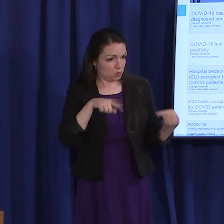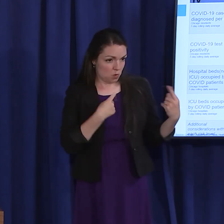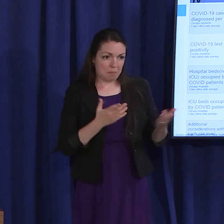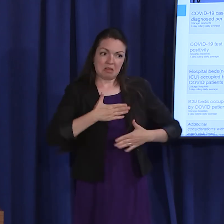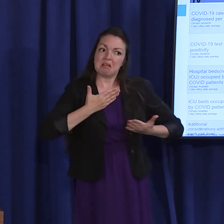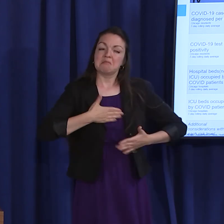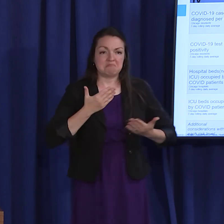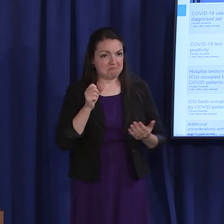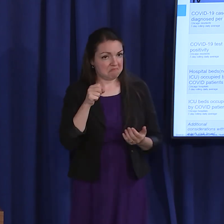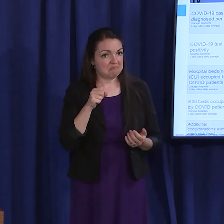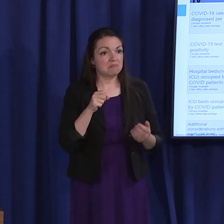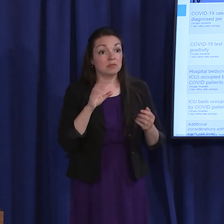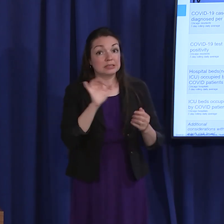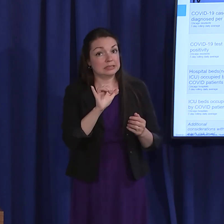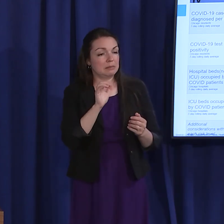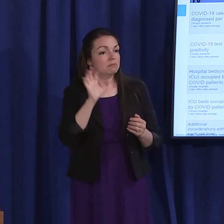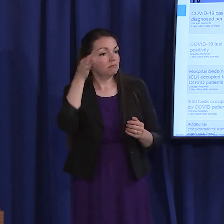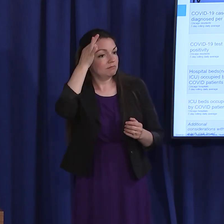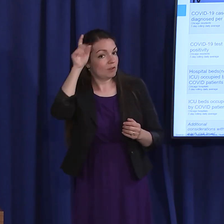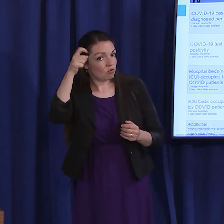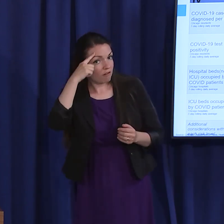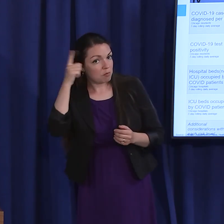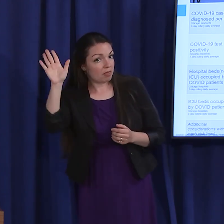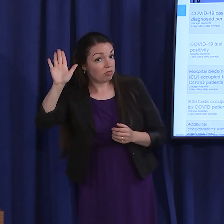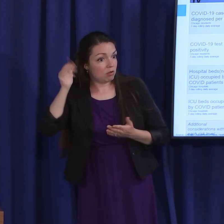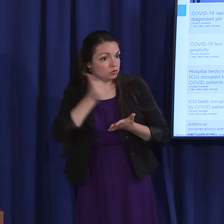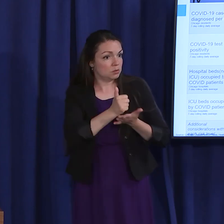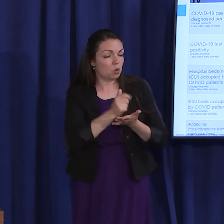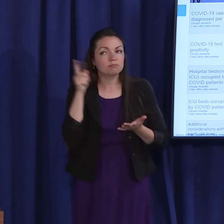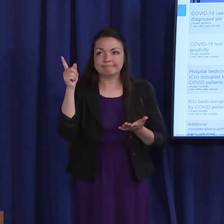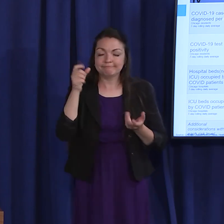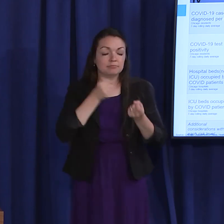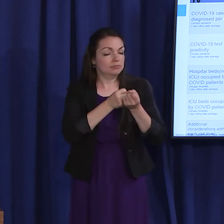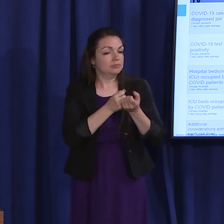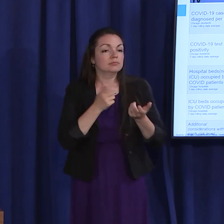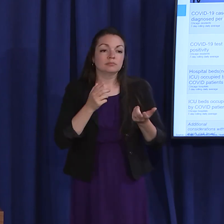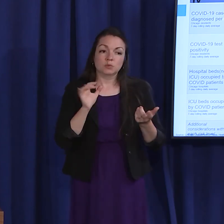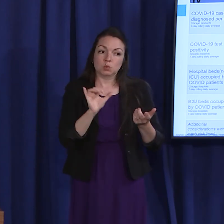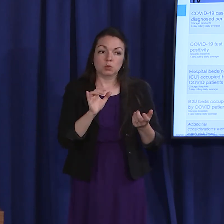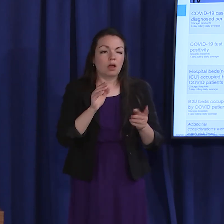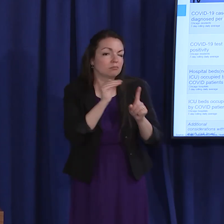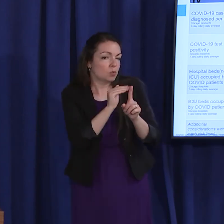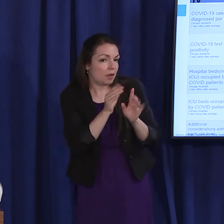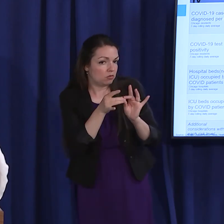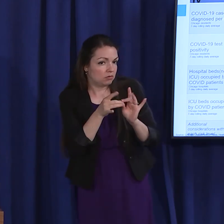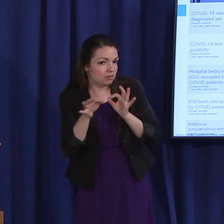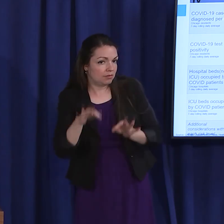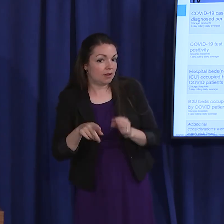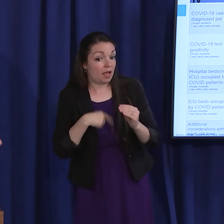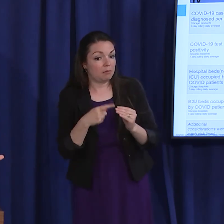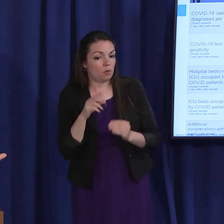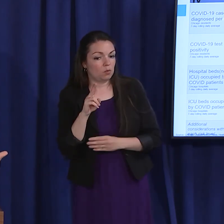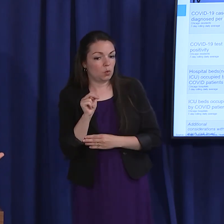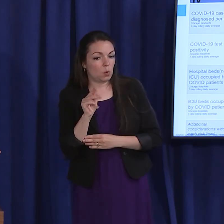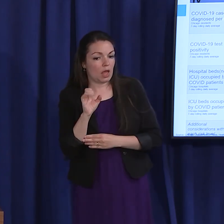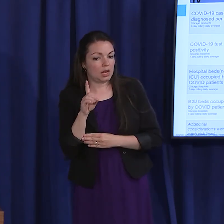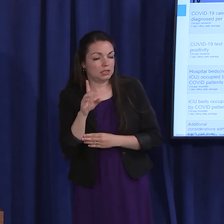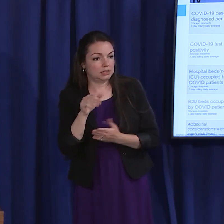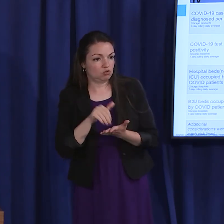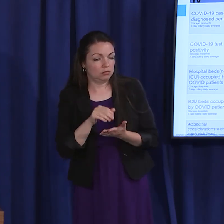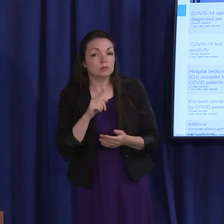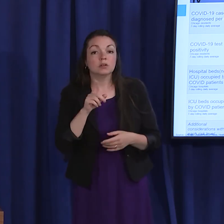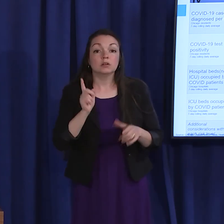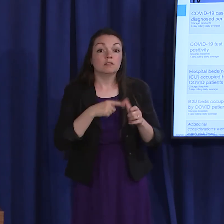Center, and so has the federal government. So let me take you just a quick reminder about the United Center. So when it first opened, you